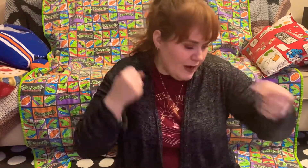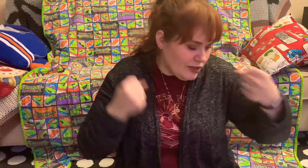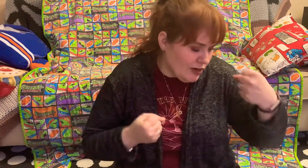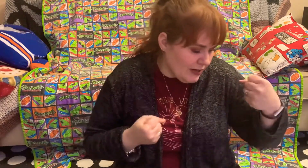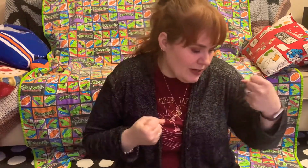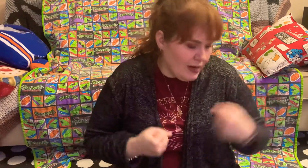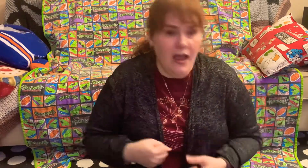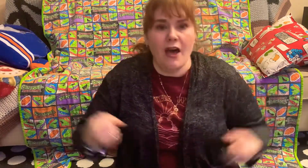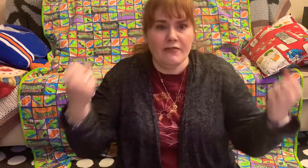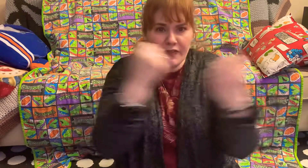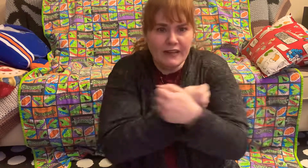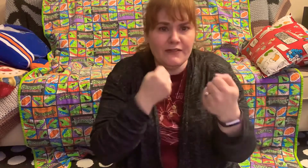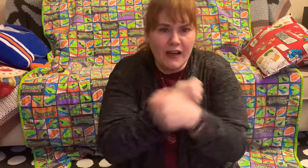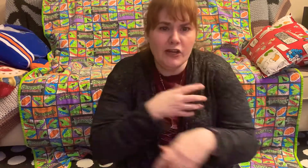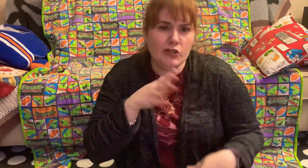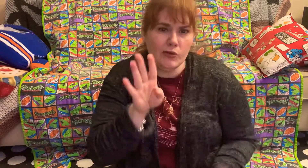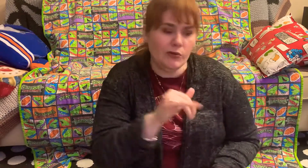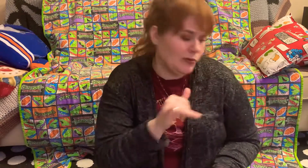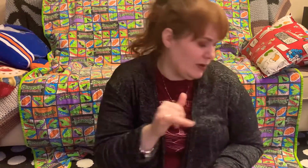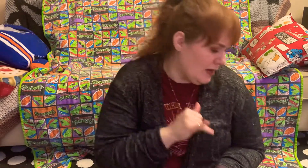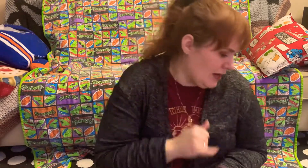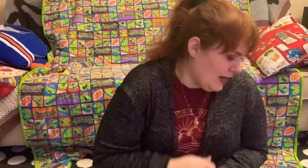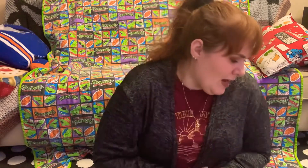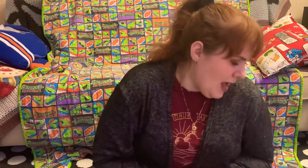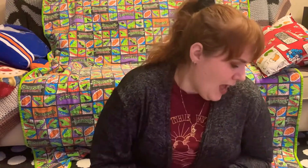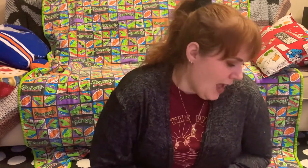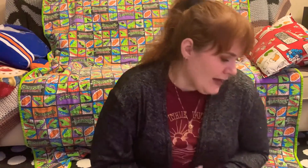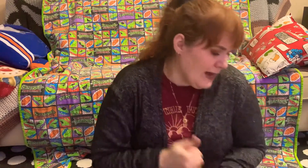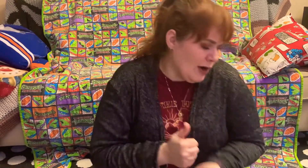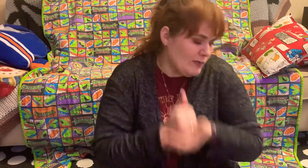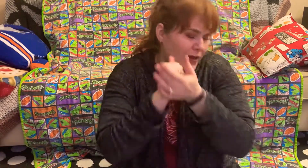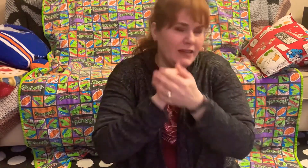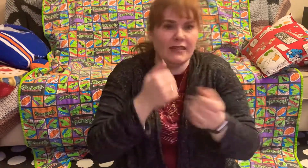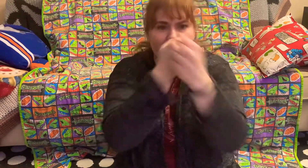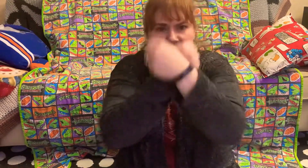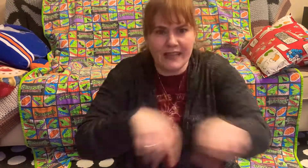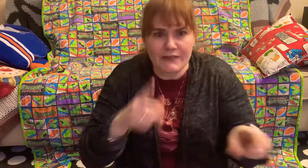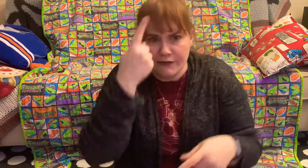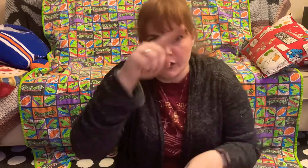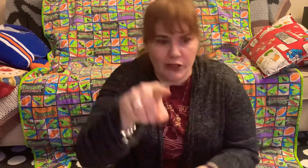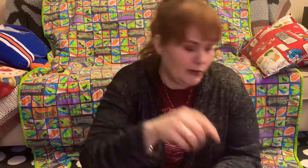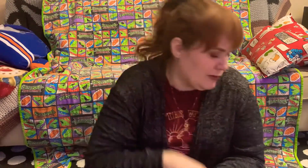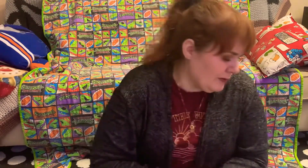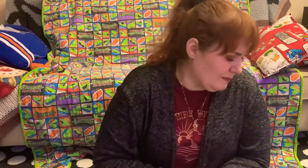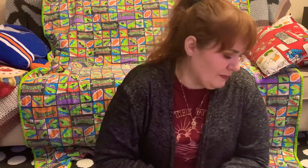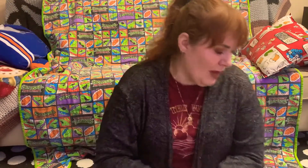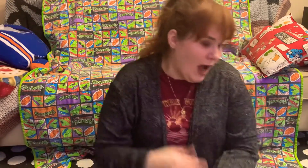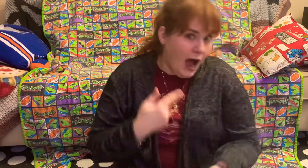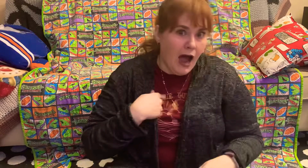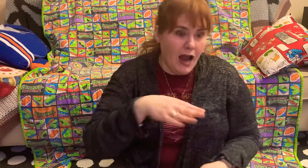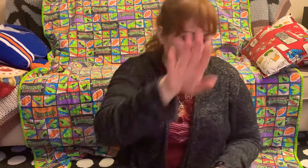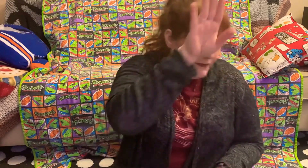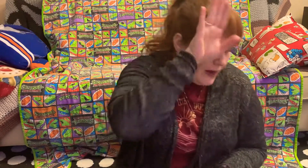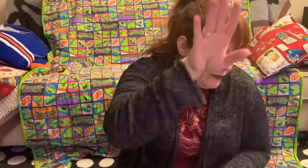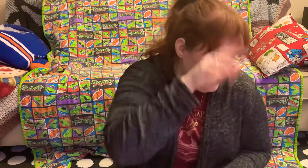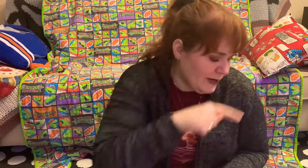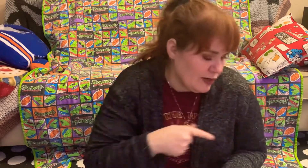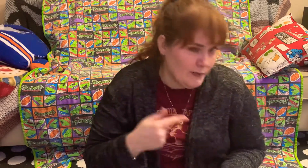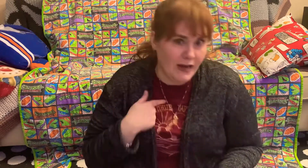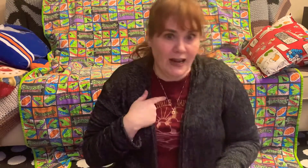truck, fight fire too, and help make things safe for you. I'm a firefighter, my name